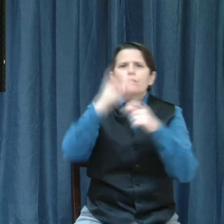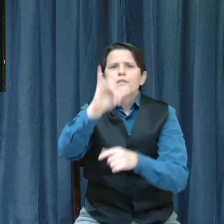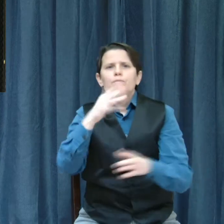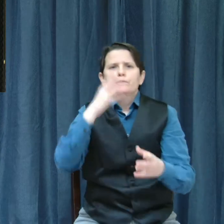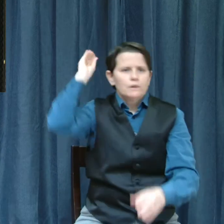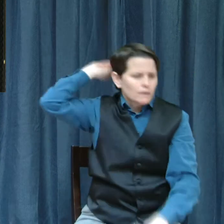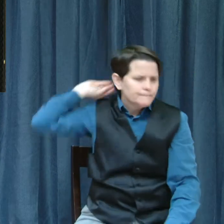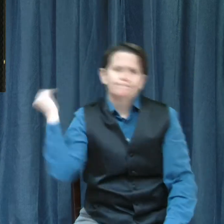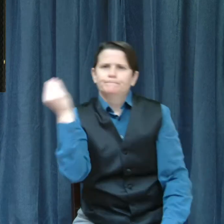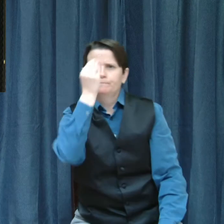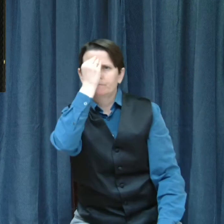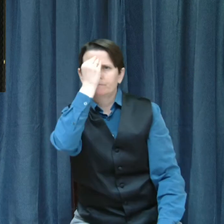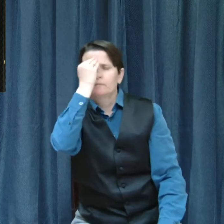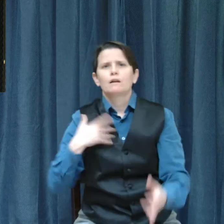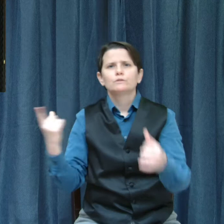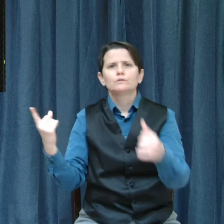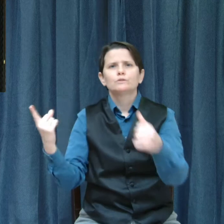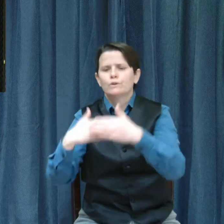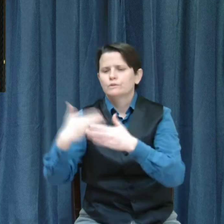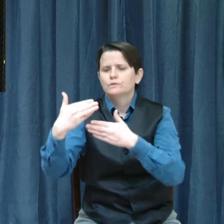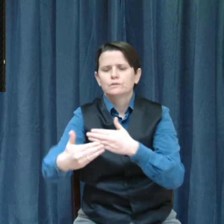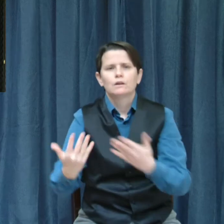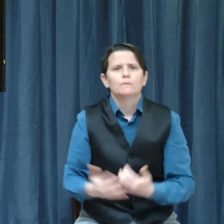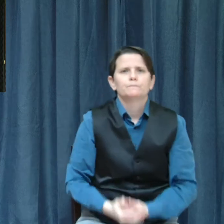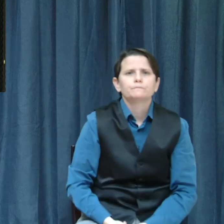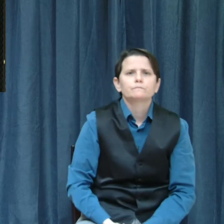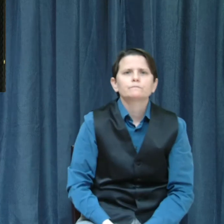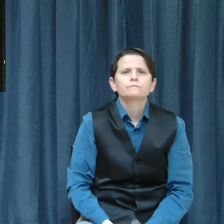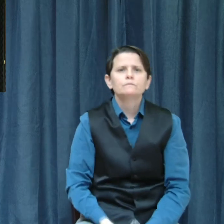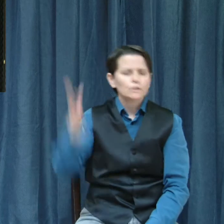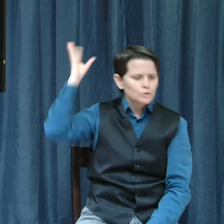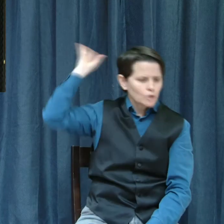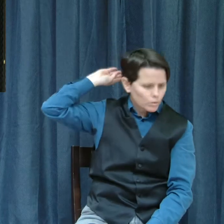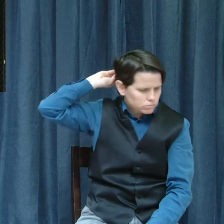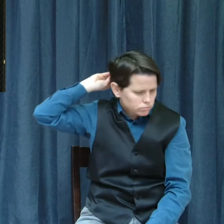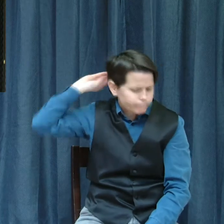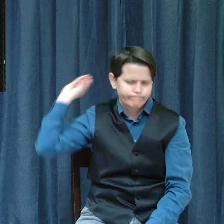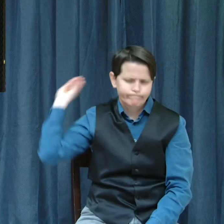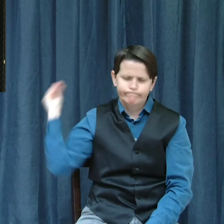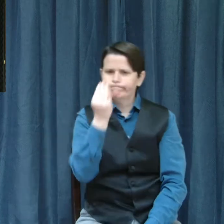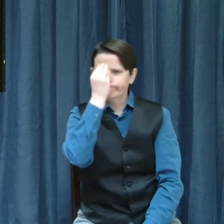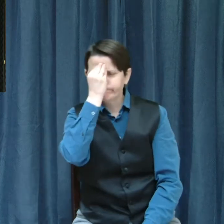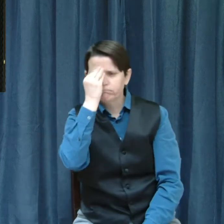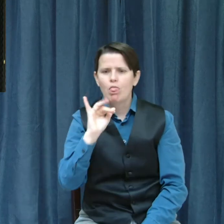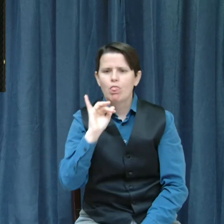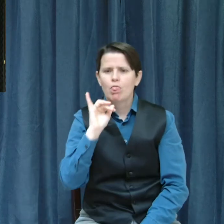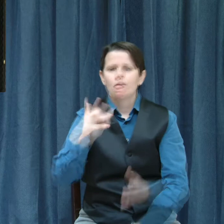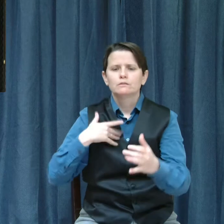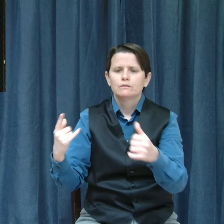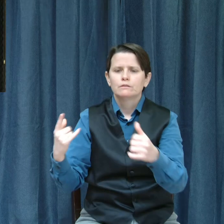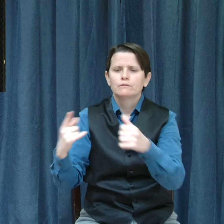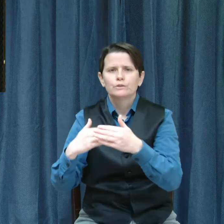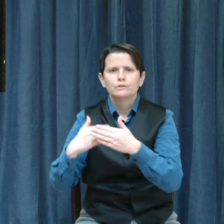The act of becoming conscious of what we've been unconscious to is the first step.